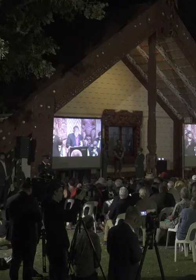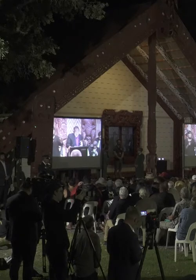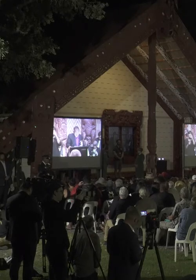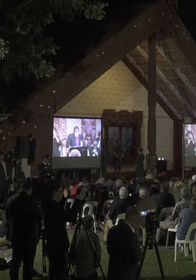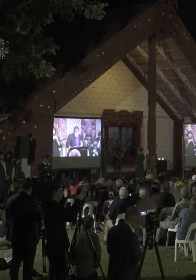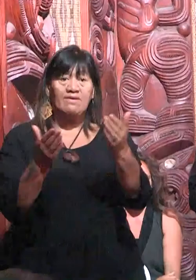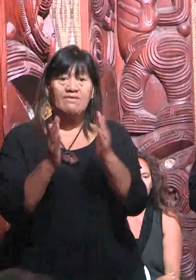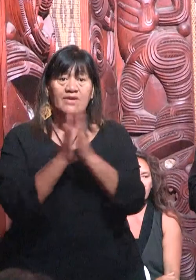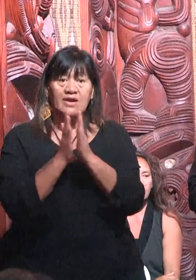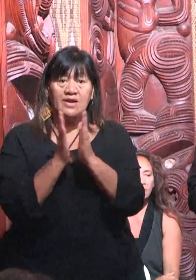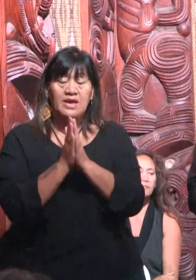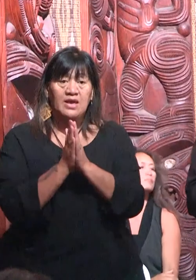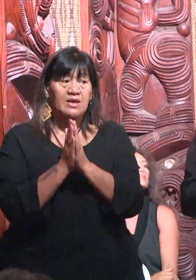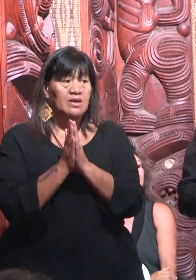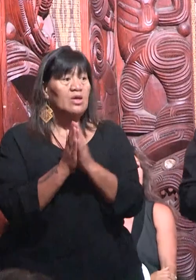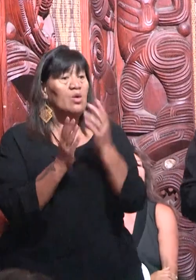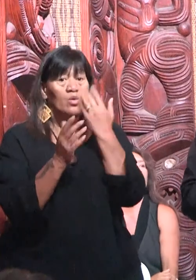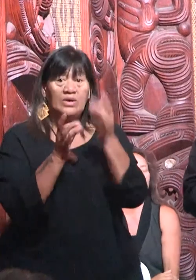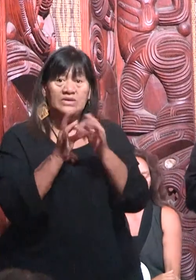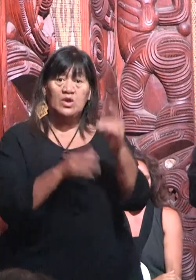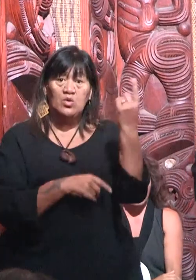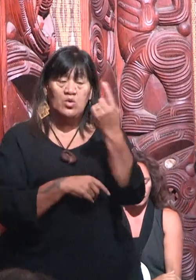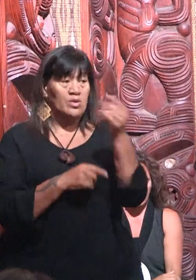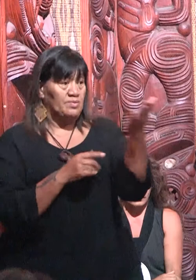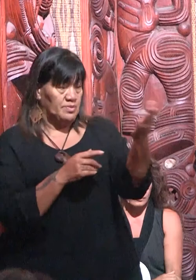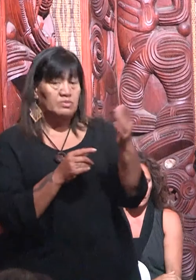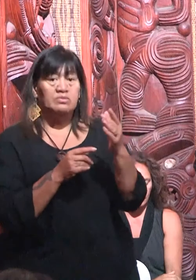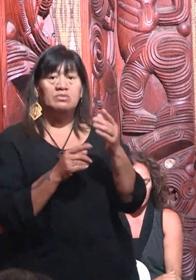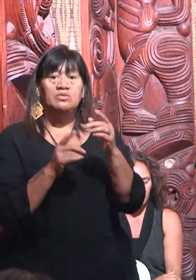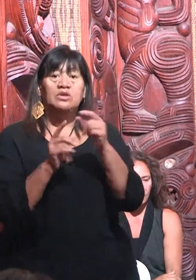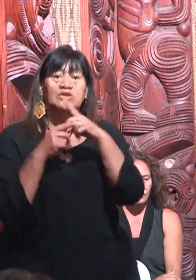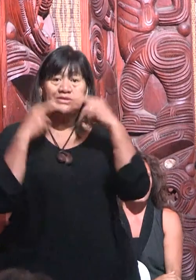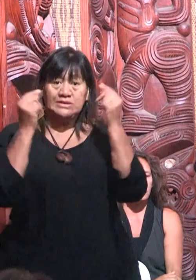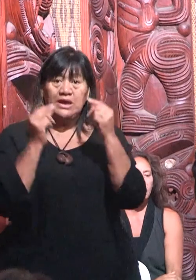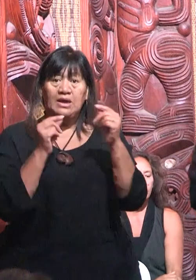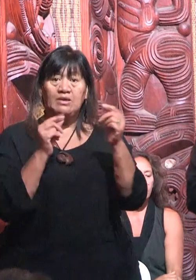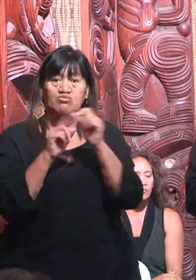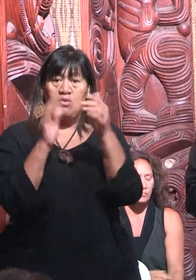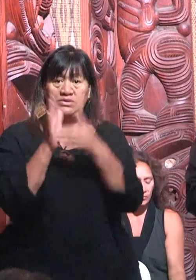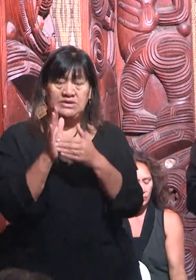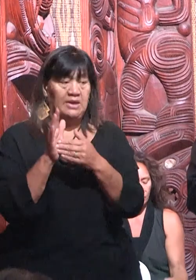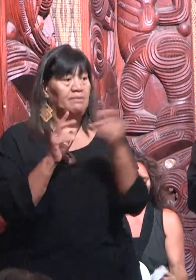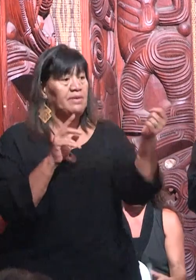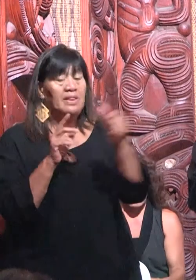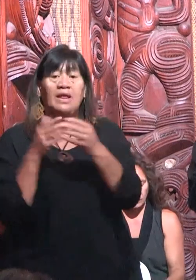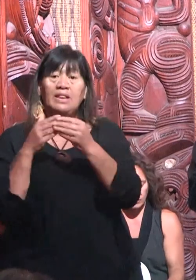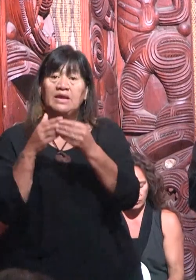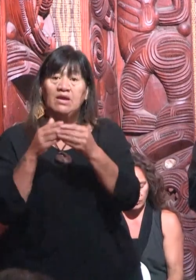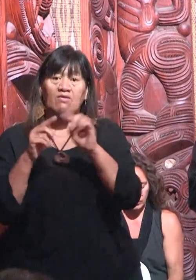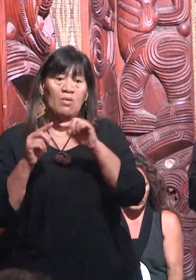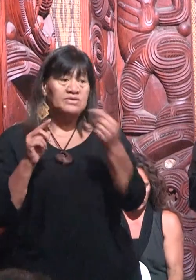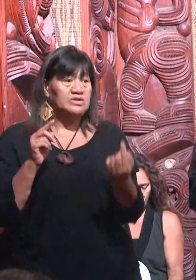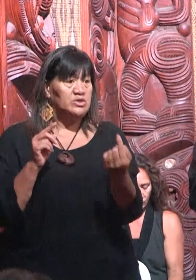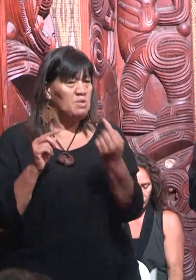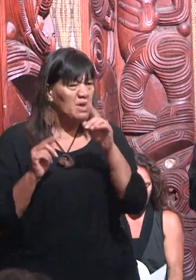a variety of languages, beginning with the Prime Minister, the Right Honourable Jacinda Ardern, the Leader of the Opposition,